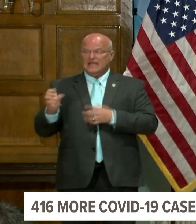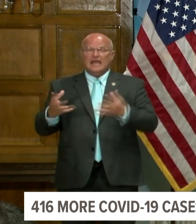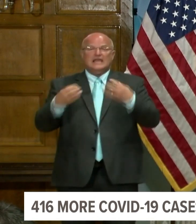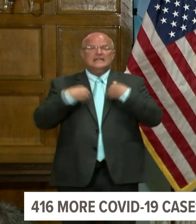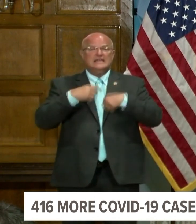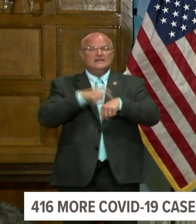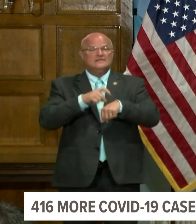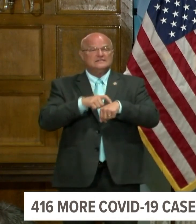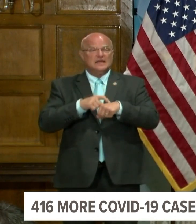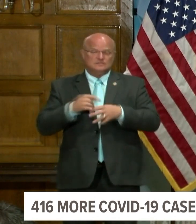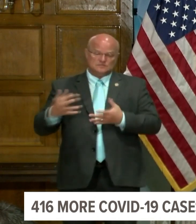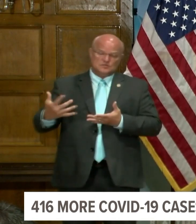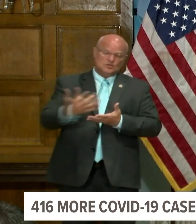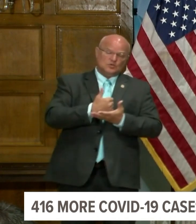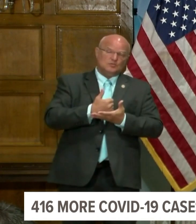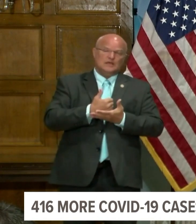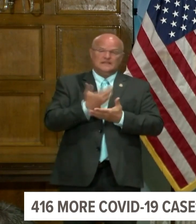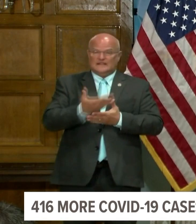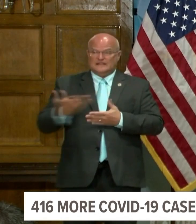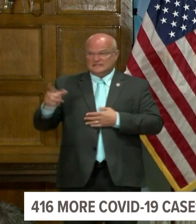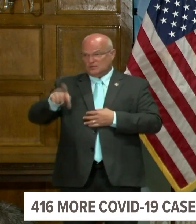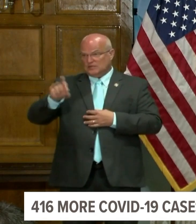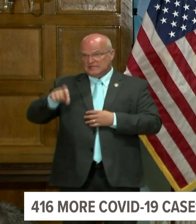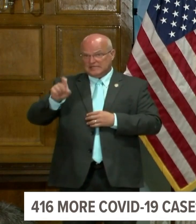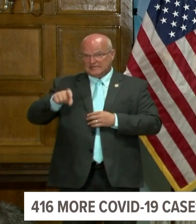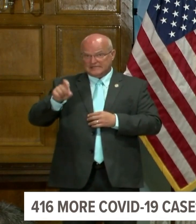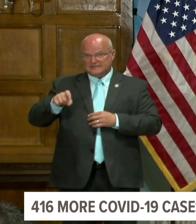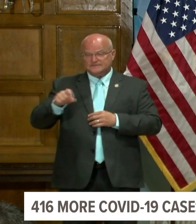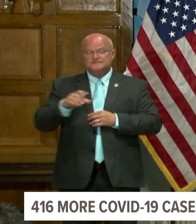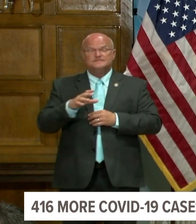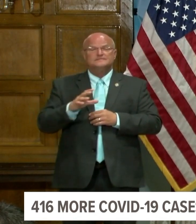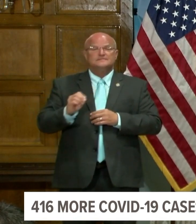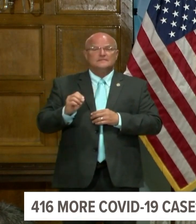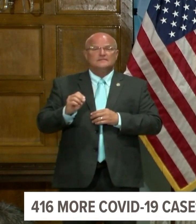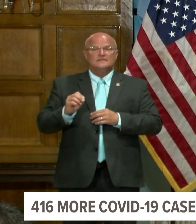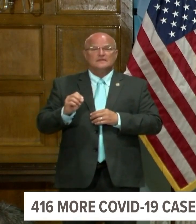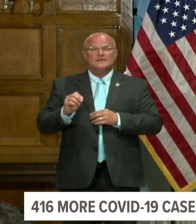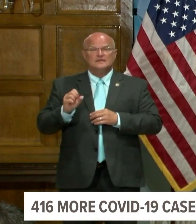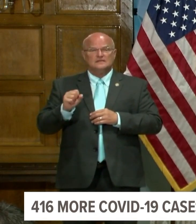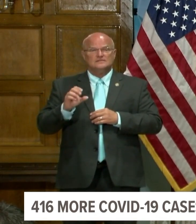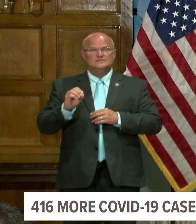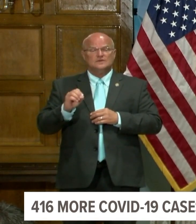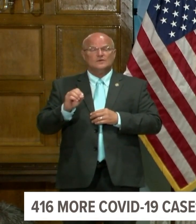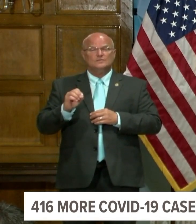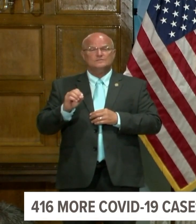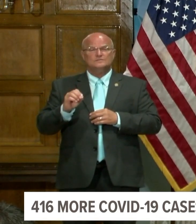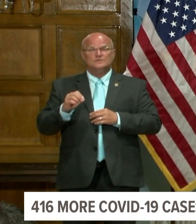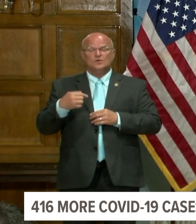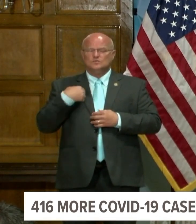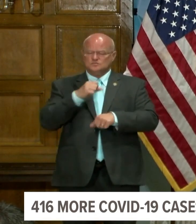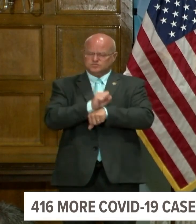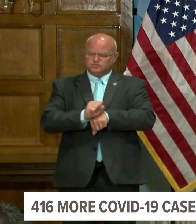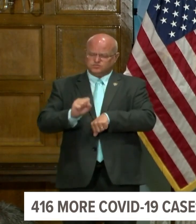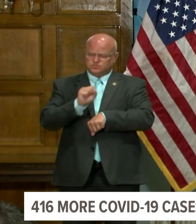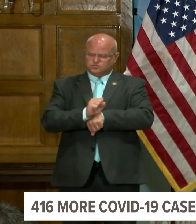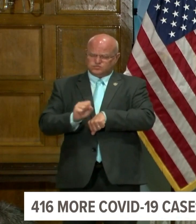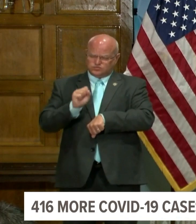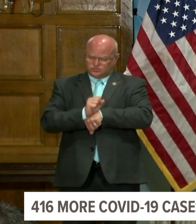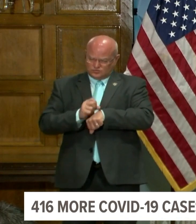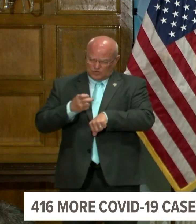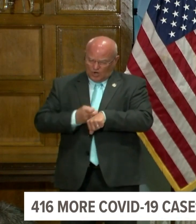give us time to accumulate those resources. And so we worked hard at